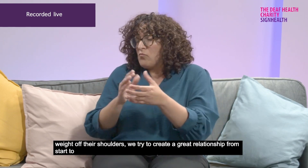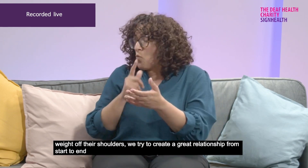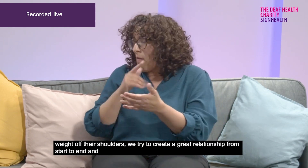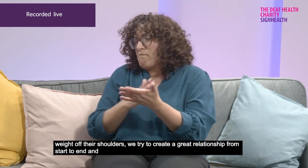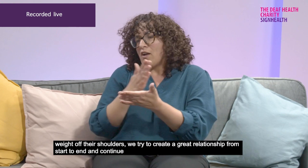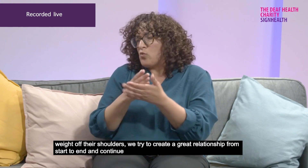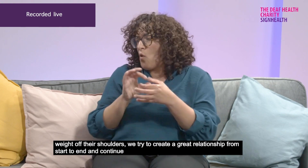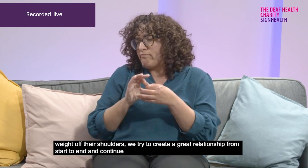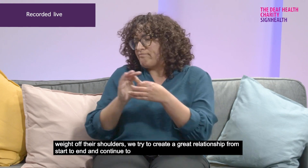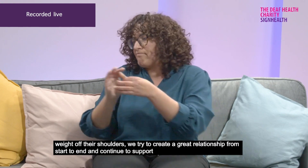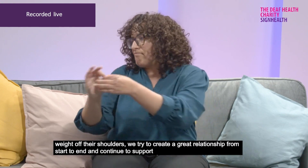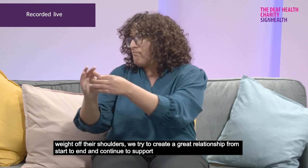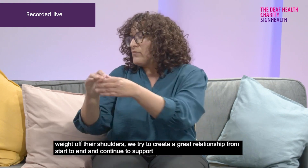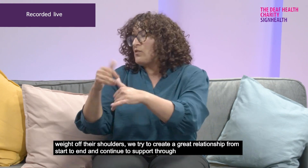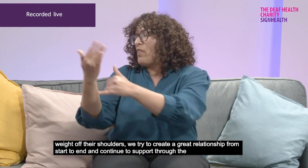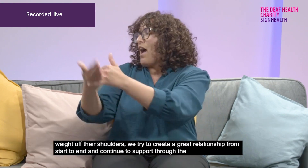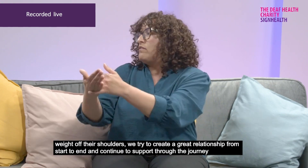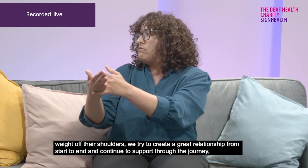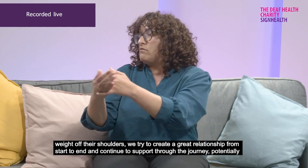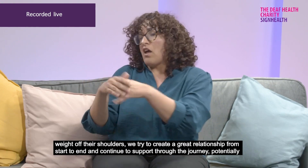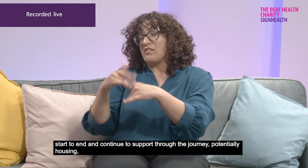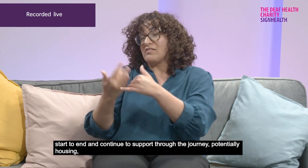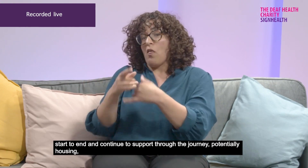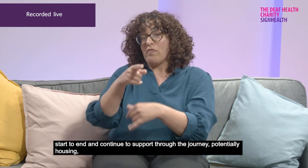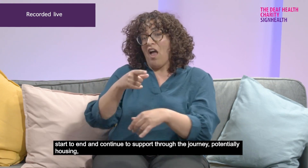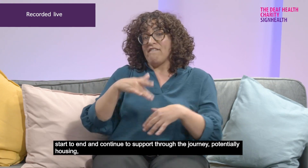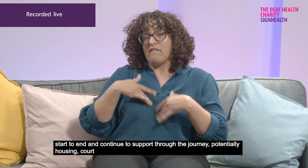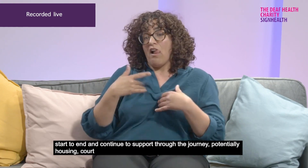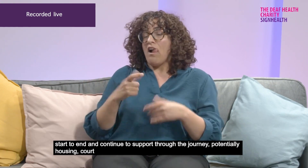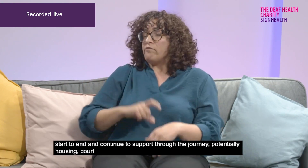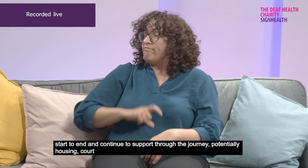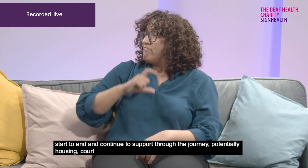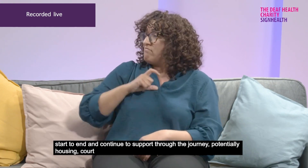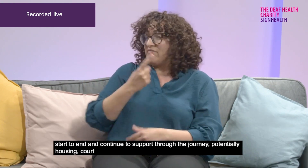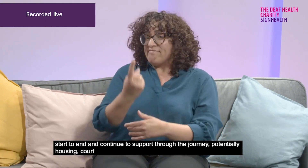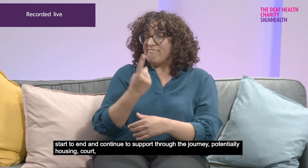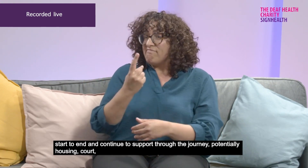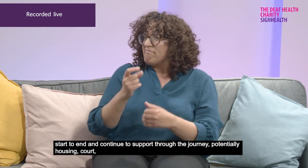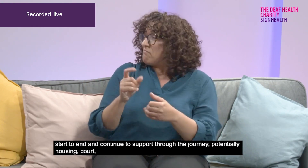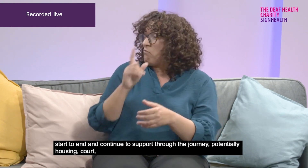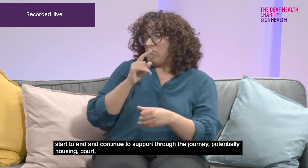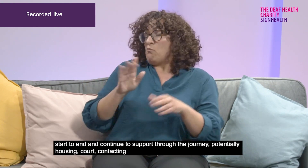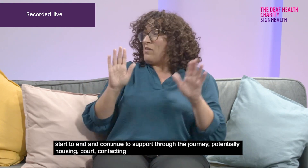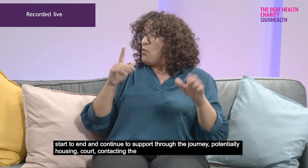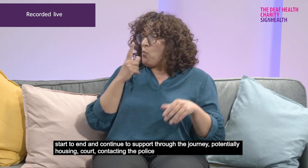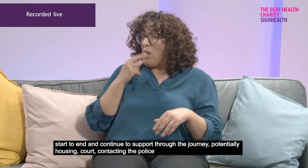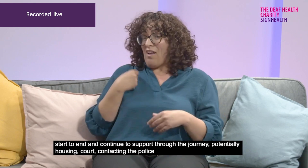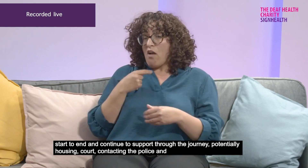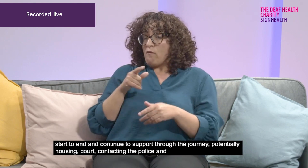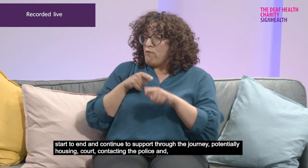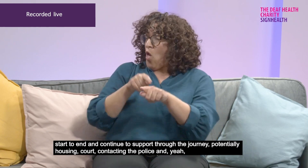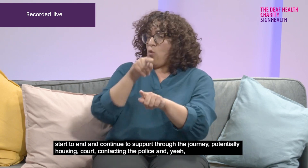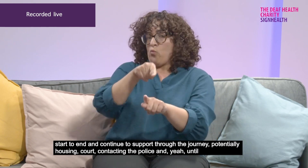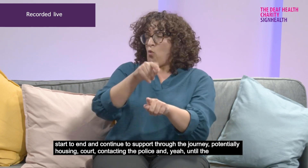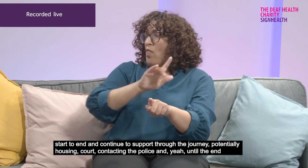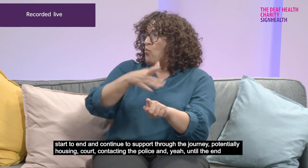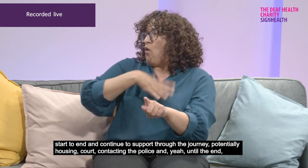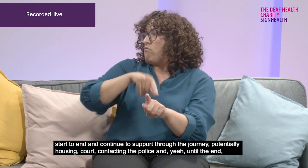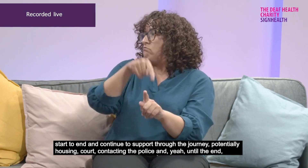to support through the journey. So potentially housing, court, contacting the police, and until the